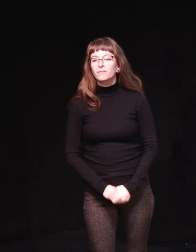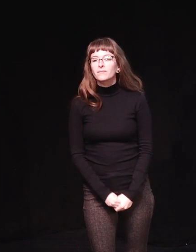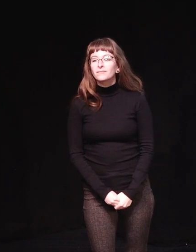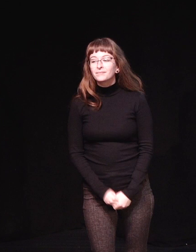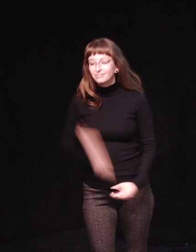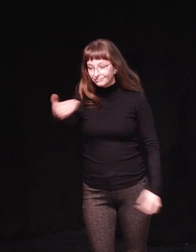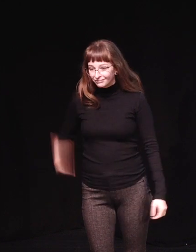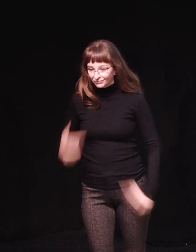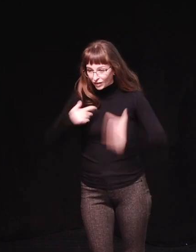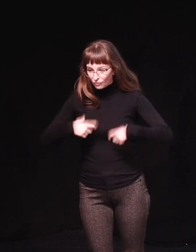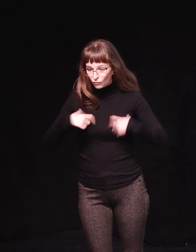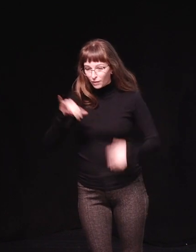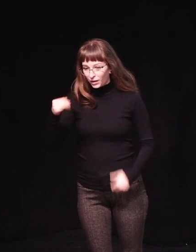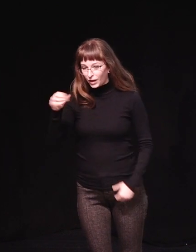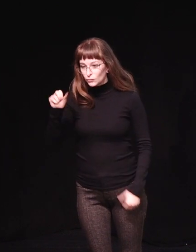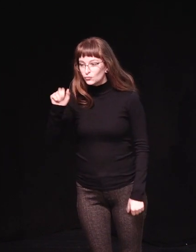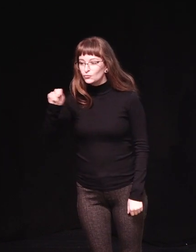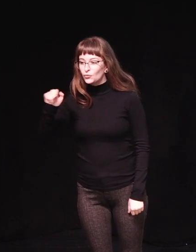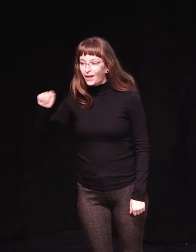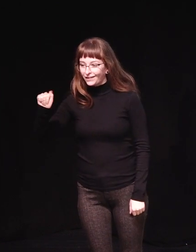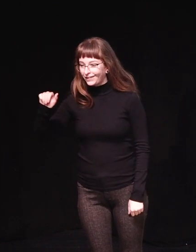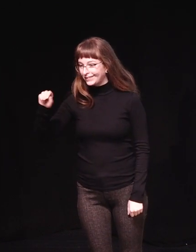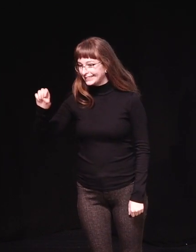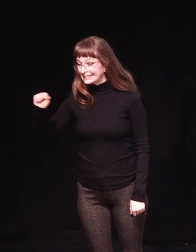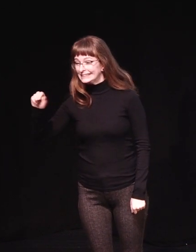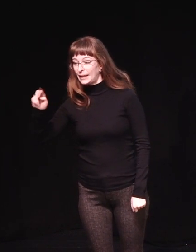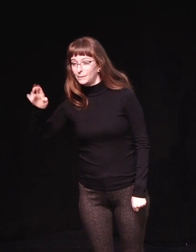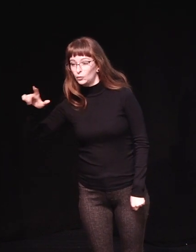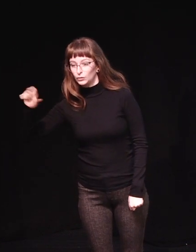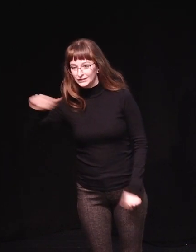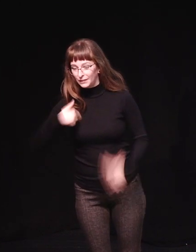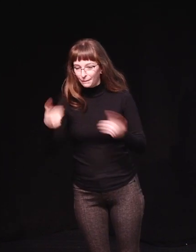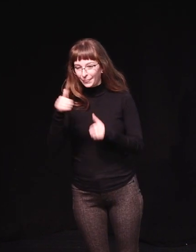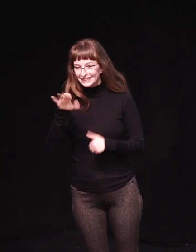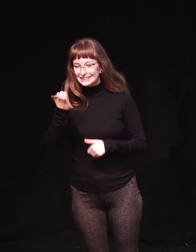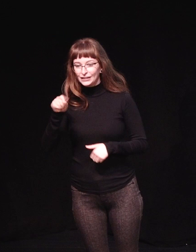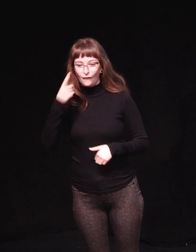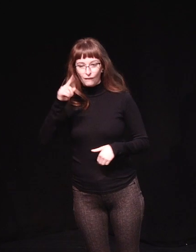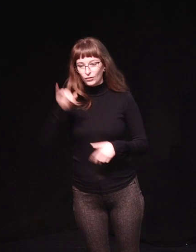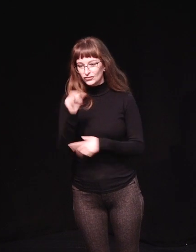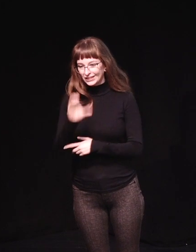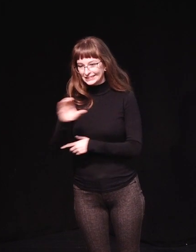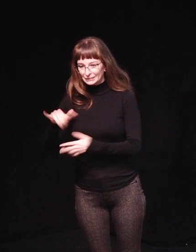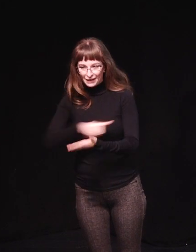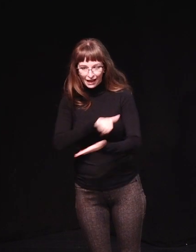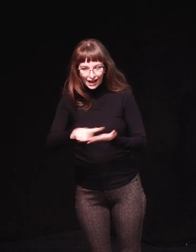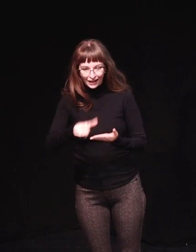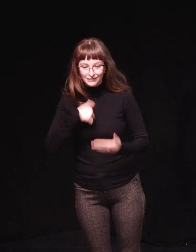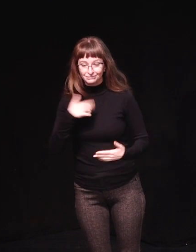I am Rabbi Joanna Samuels. I am very proud to be the CEO here at Marlene Meyerson JCC Manhattan. I